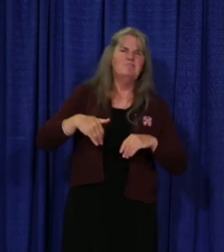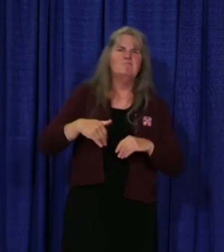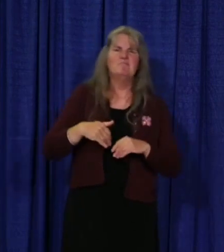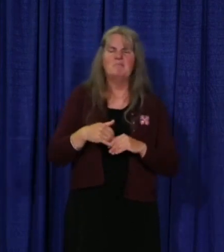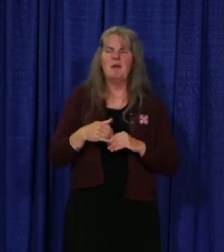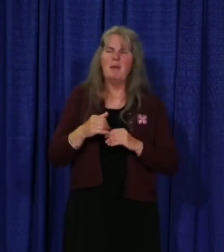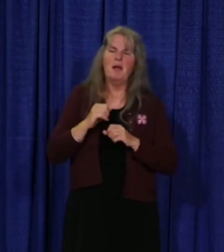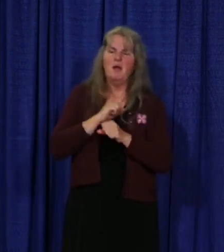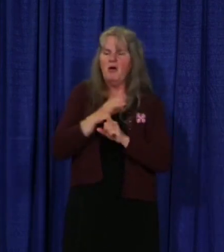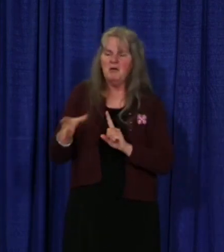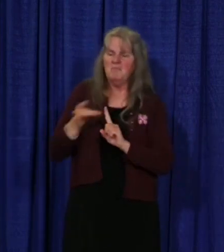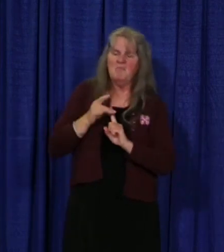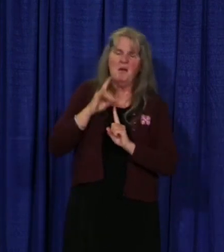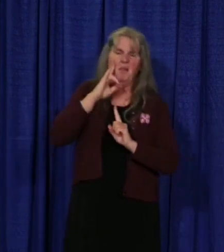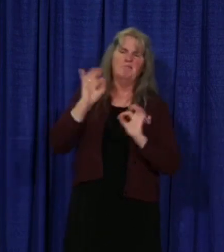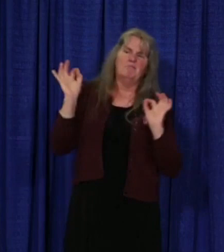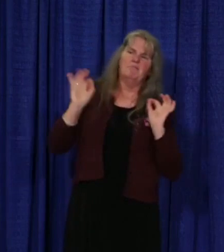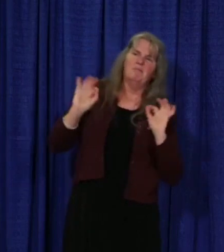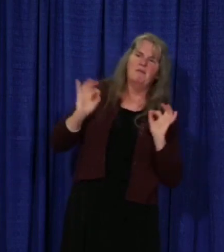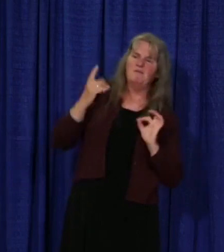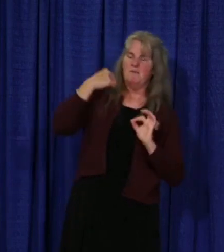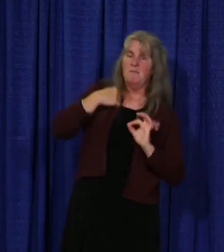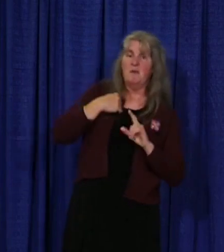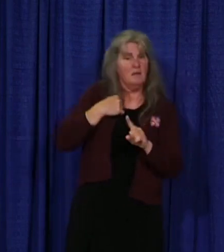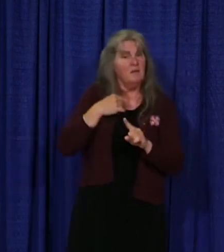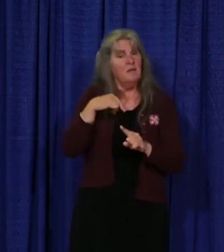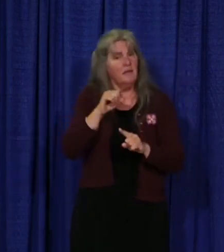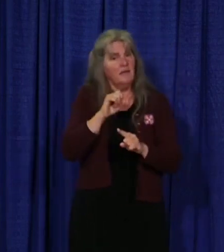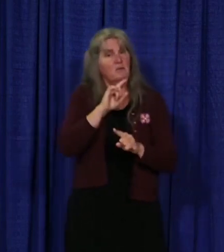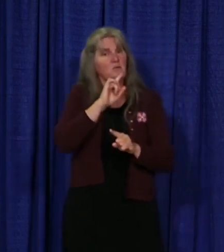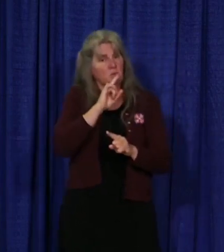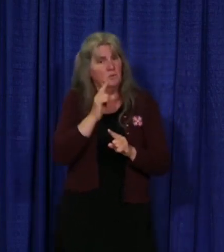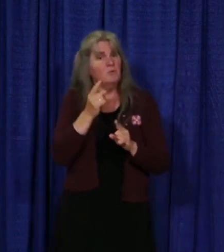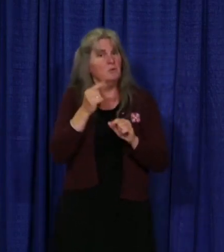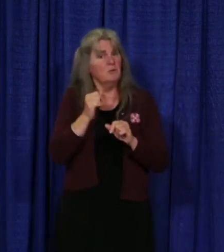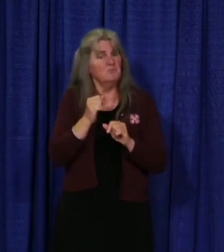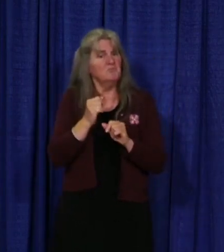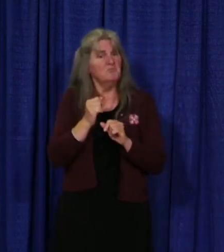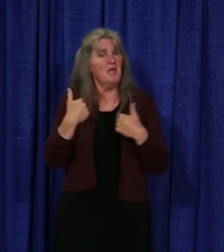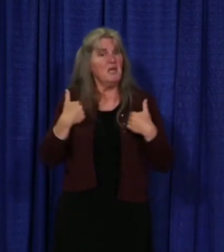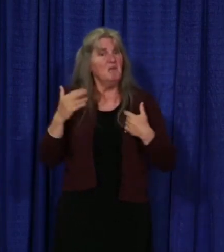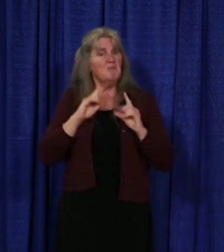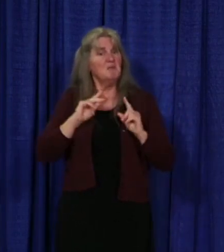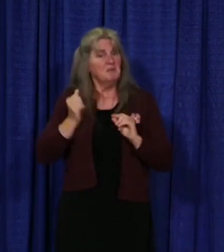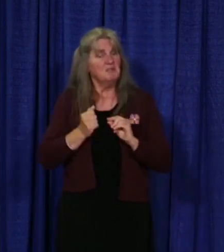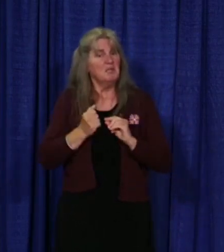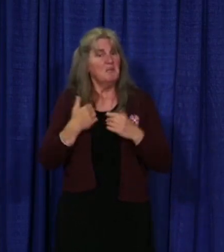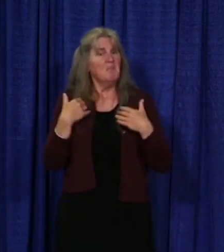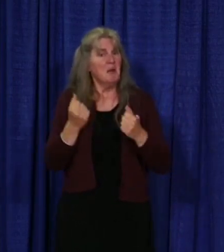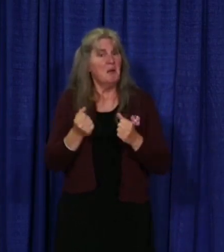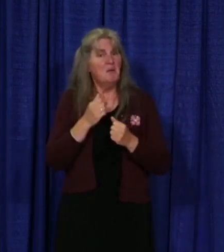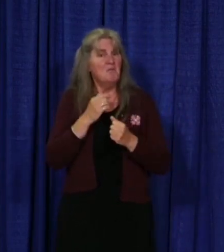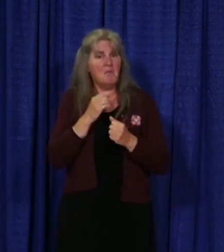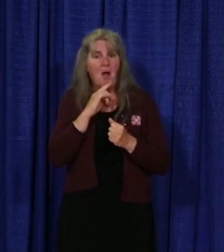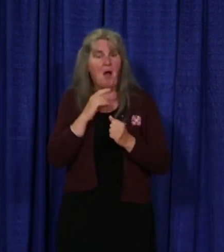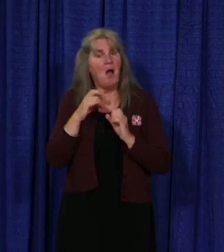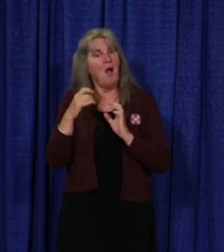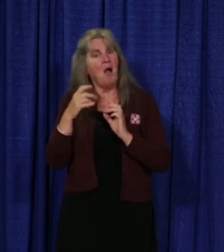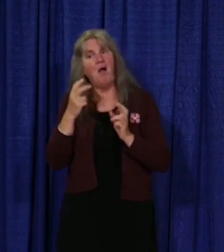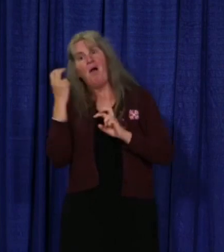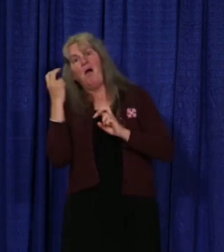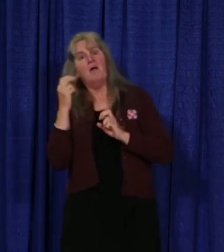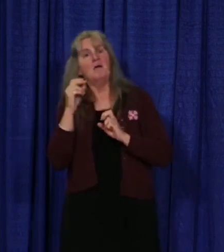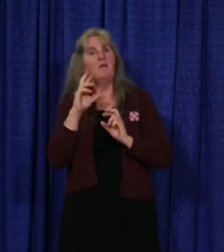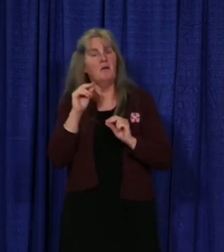be exposed to COVID and get away with it. And for the most part, that's true. They will tolerate COVID very well, but they're not